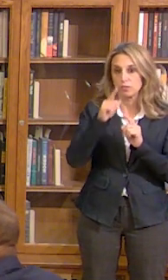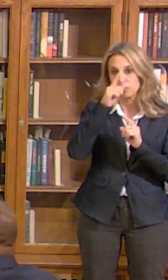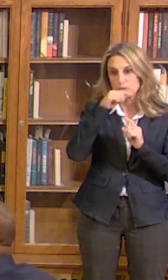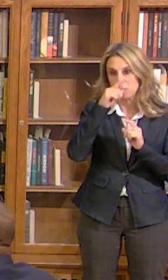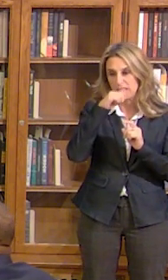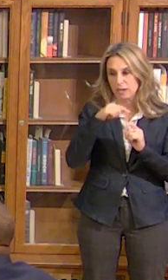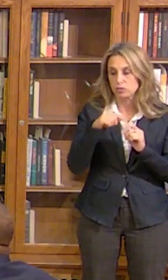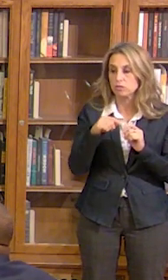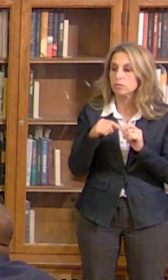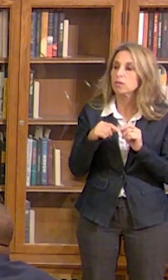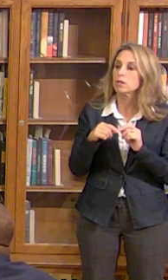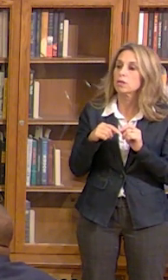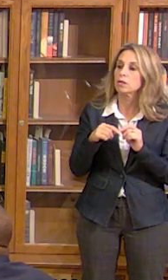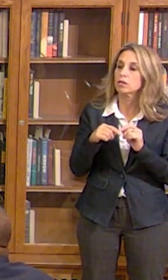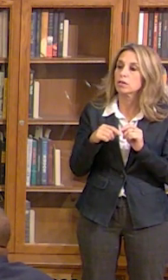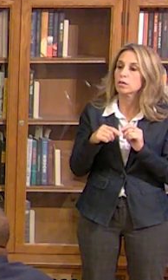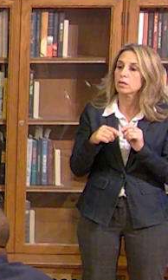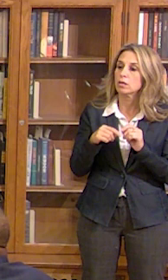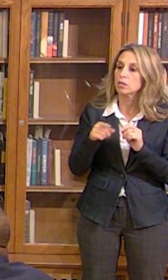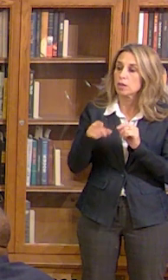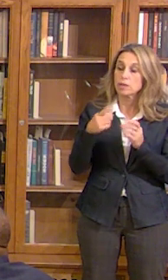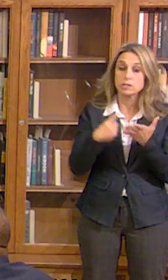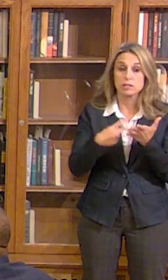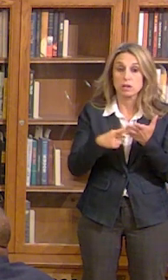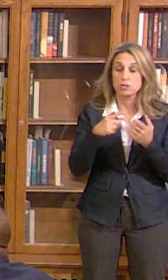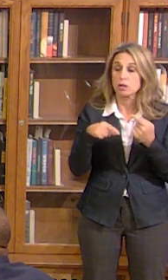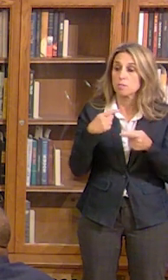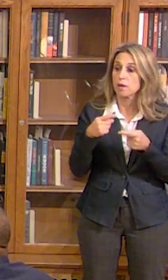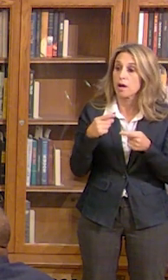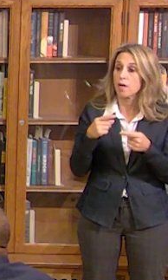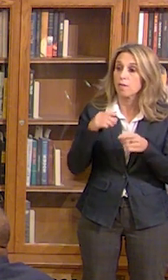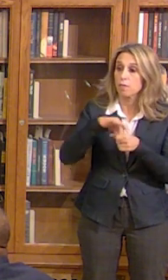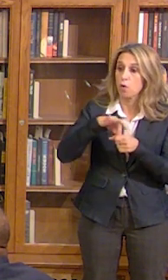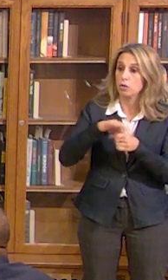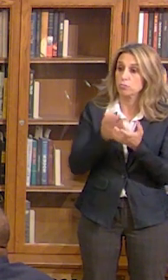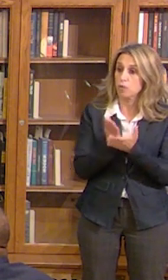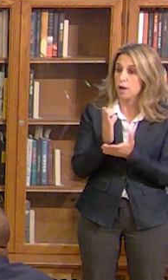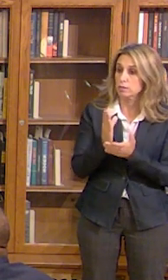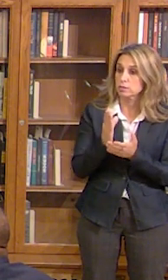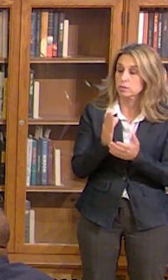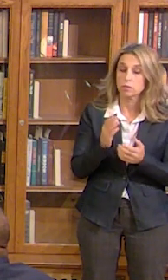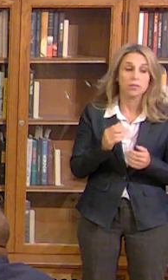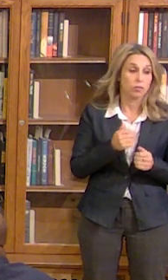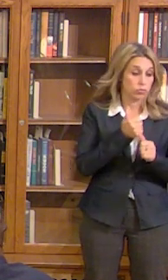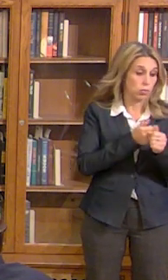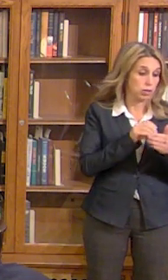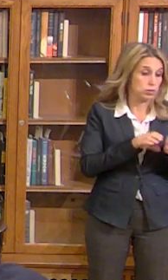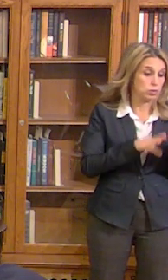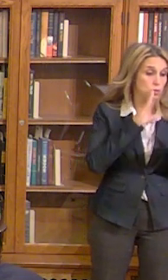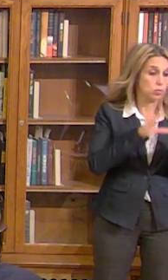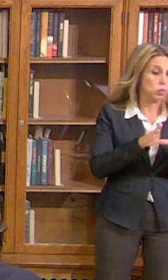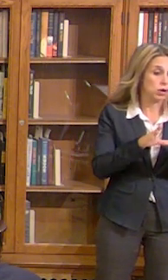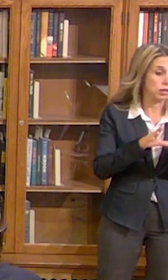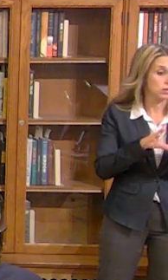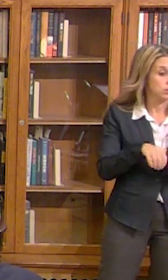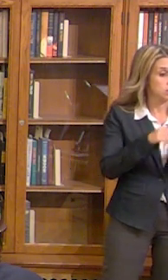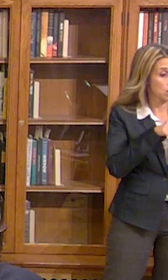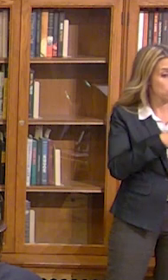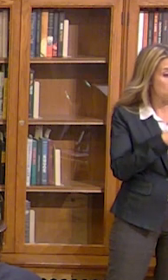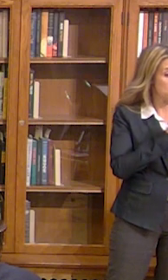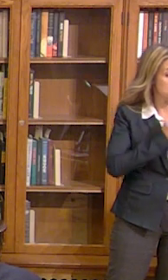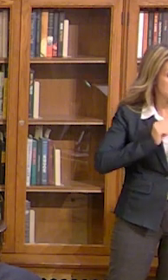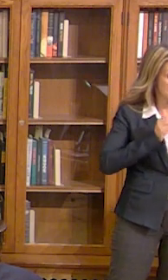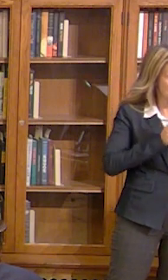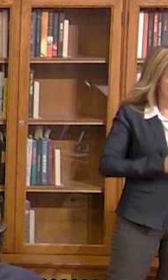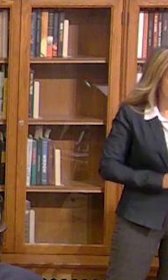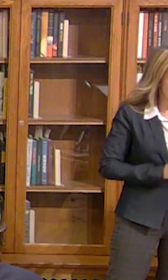simulations they organize is a discussion and a debate over about about voting rights so each student plays the role of a senator and they take